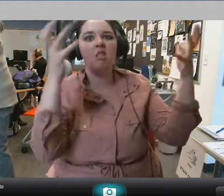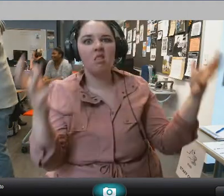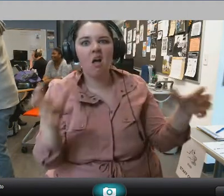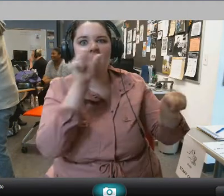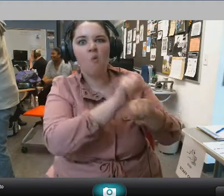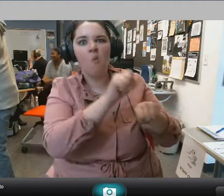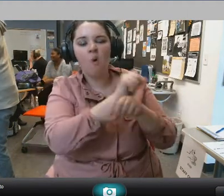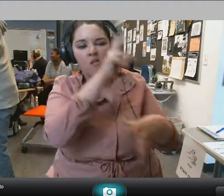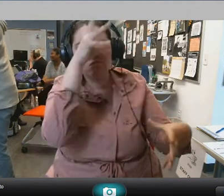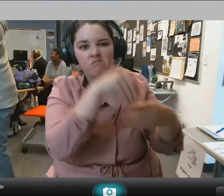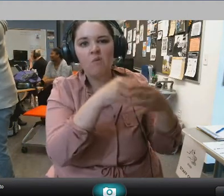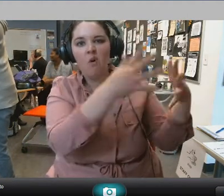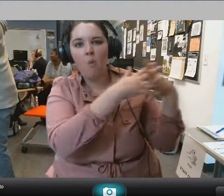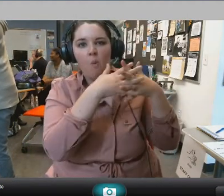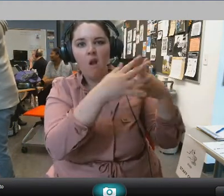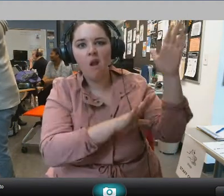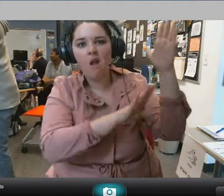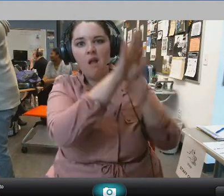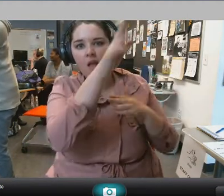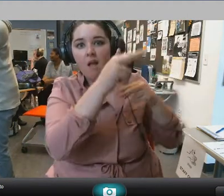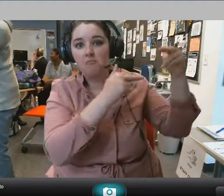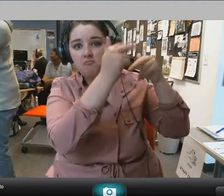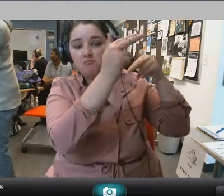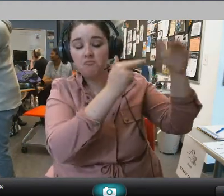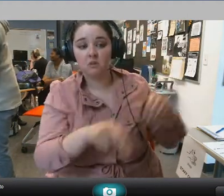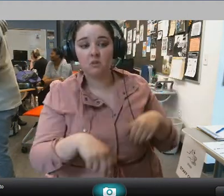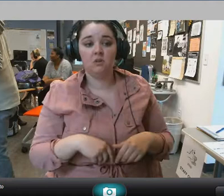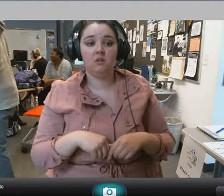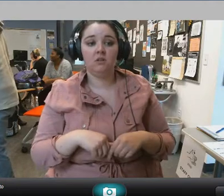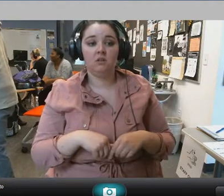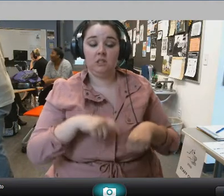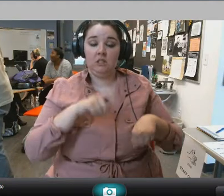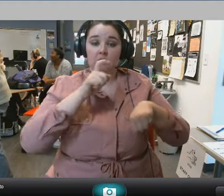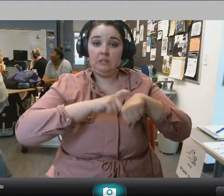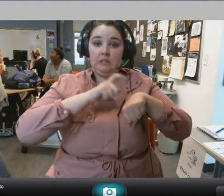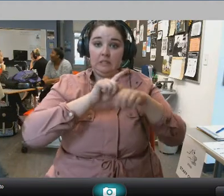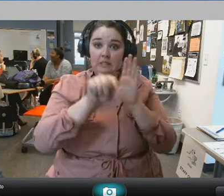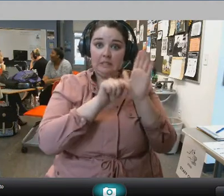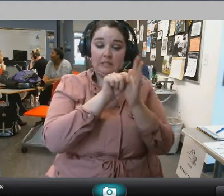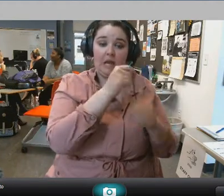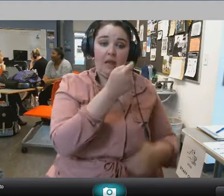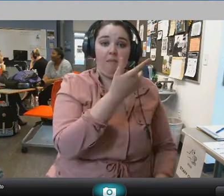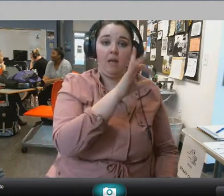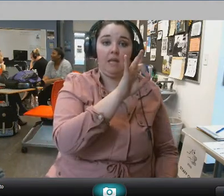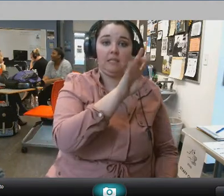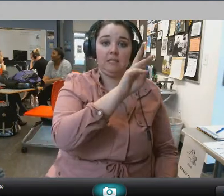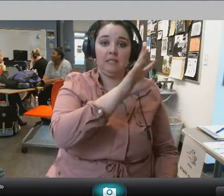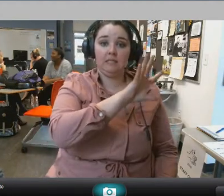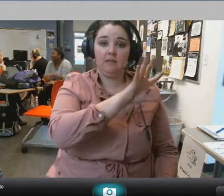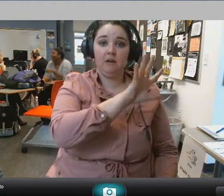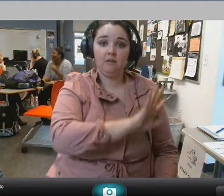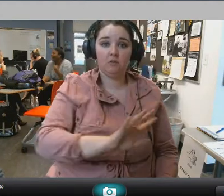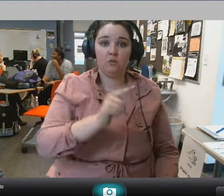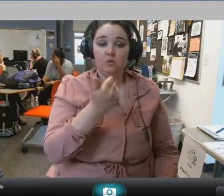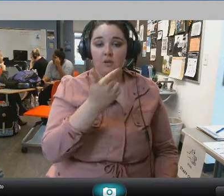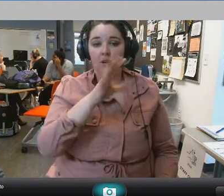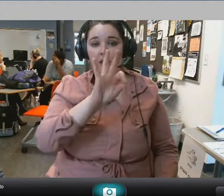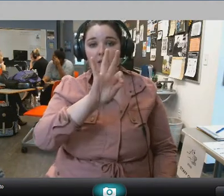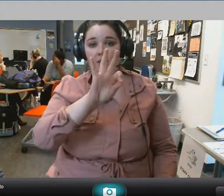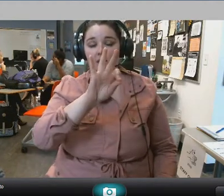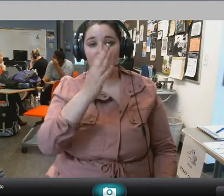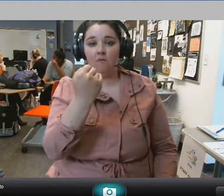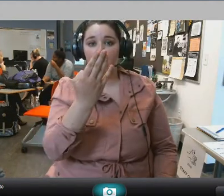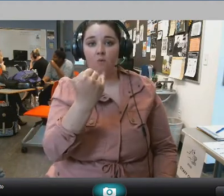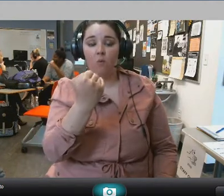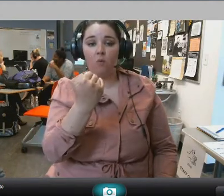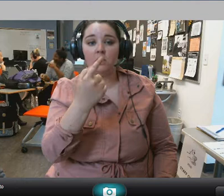America. Between that time period of 1865 to 1914, gross national